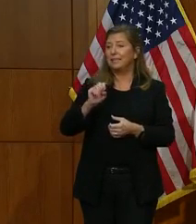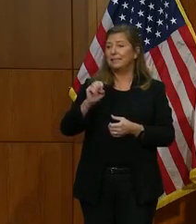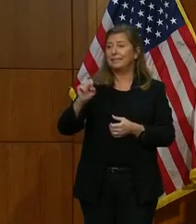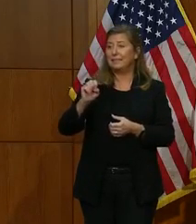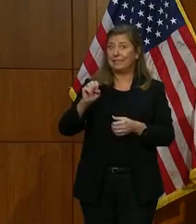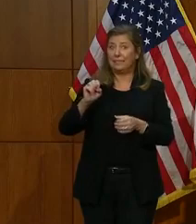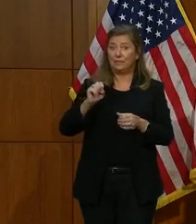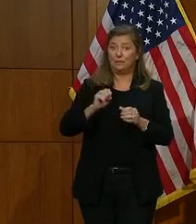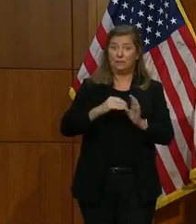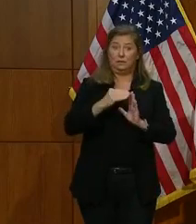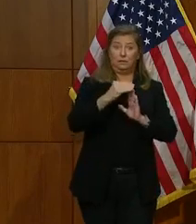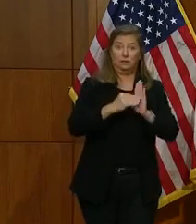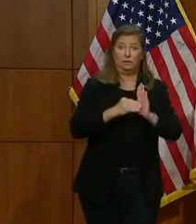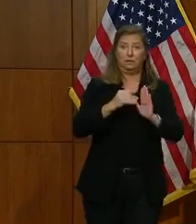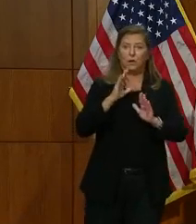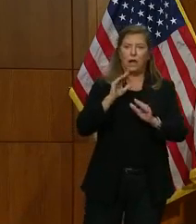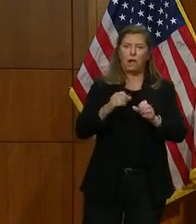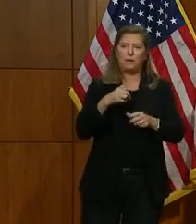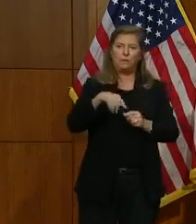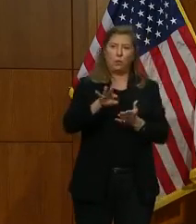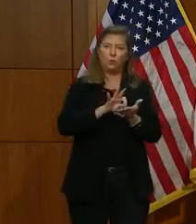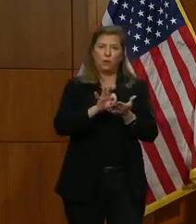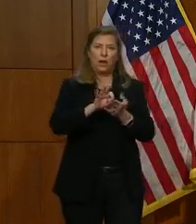the 11 p.m. cutoff.